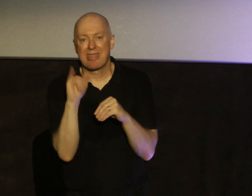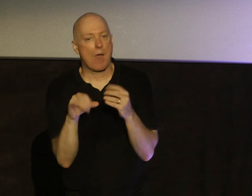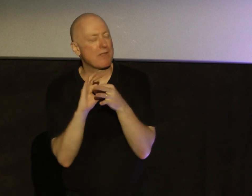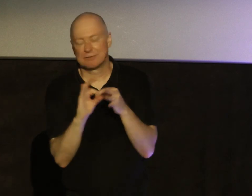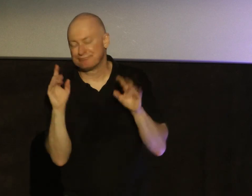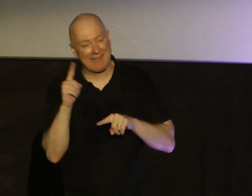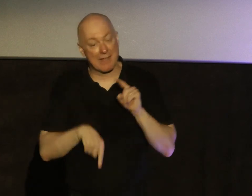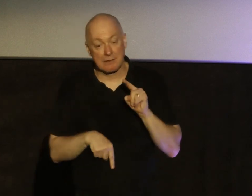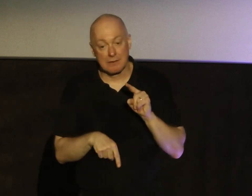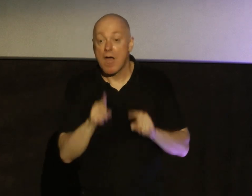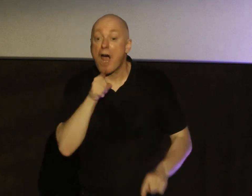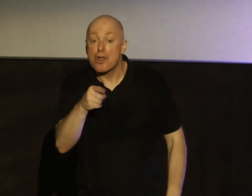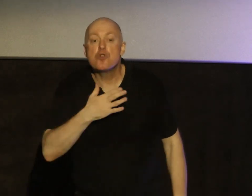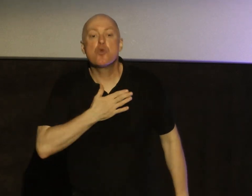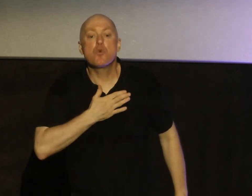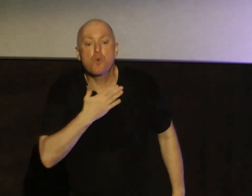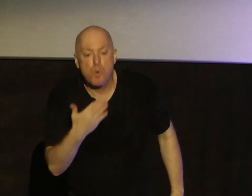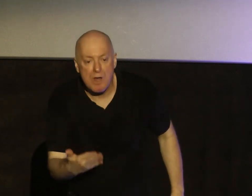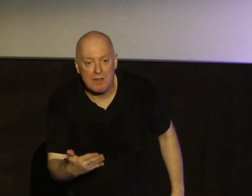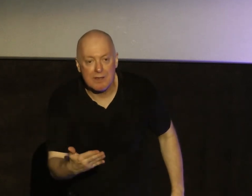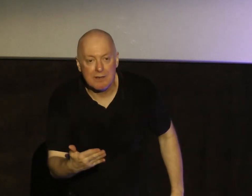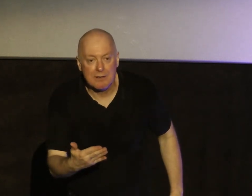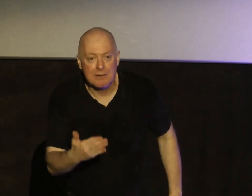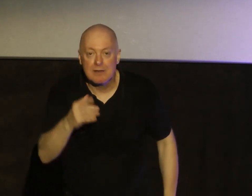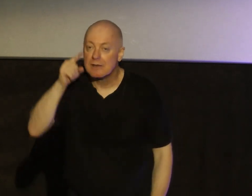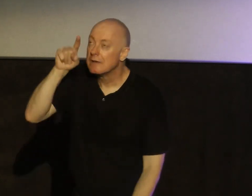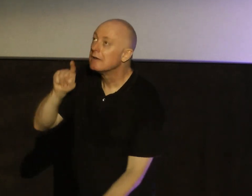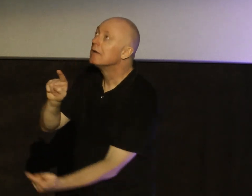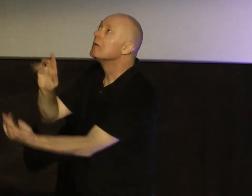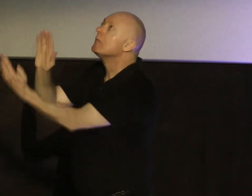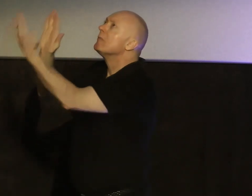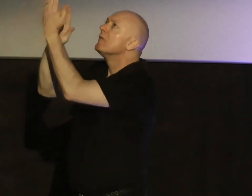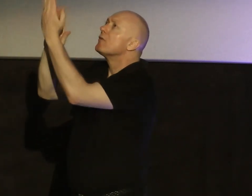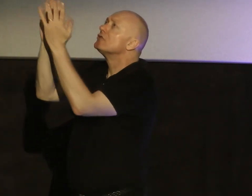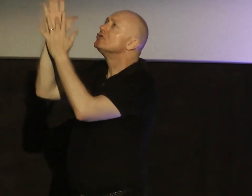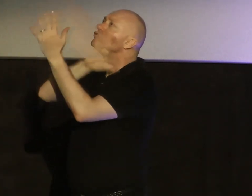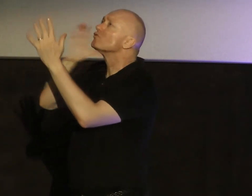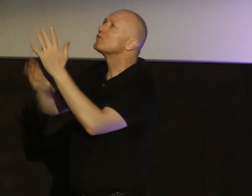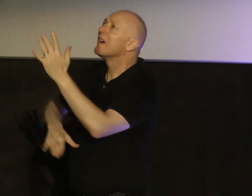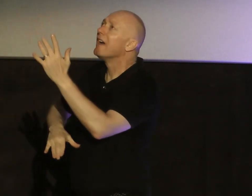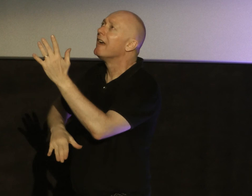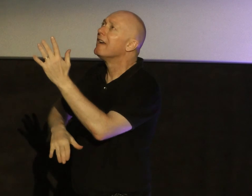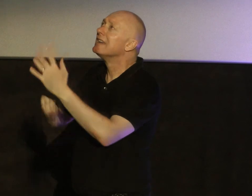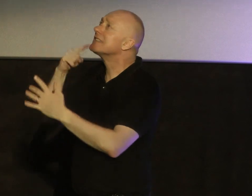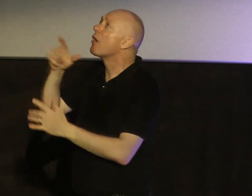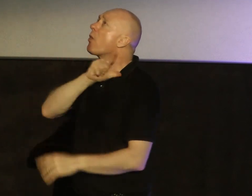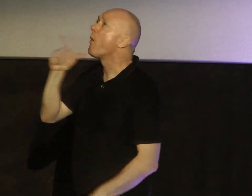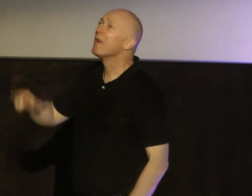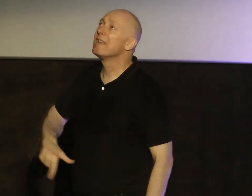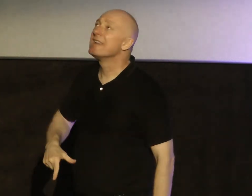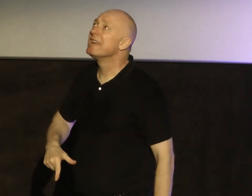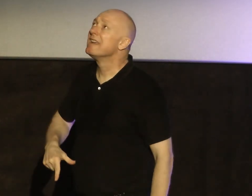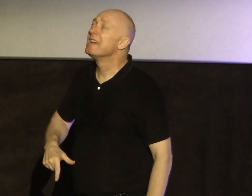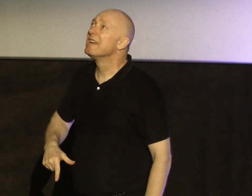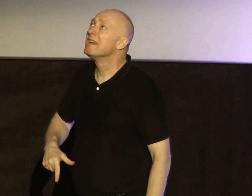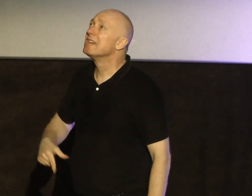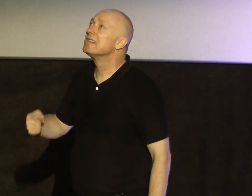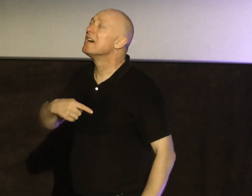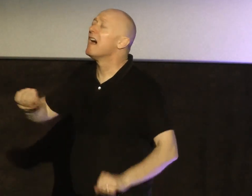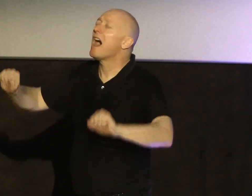Are you willing to come to the greater Joseph, Jesus Christ, and say, Lord, I surrender this relationship